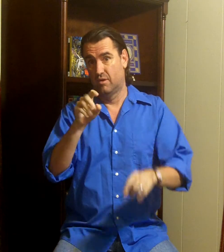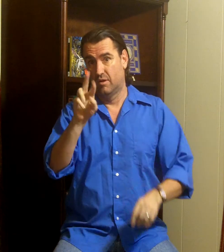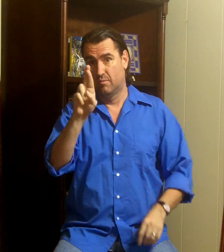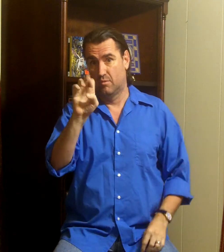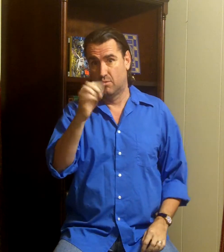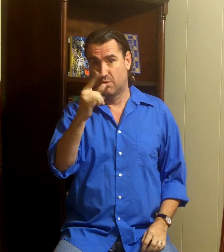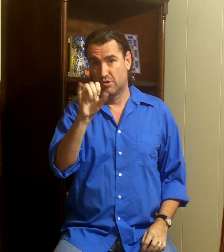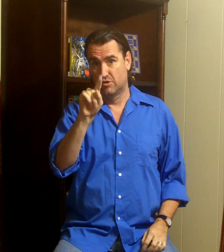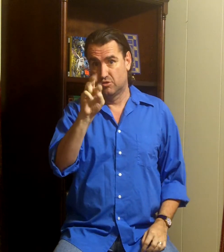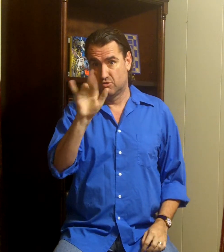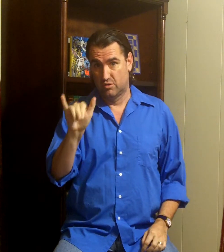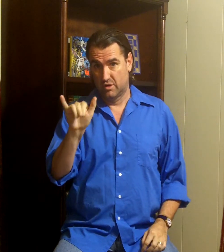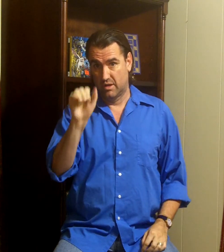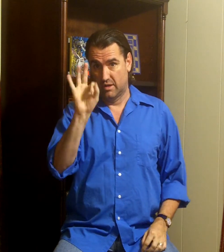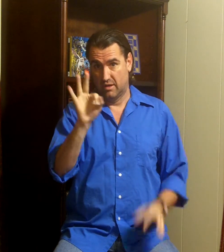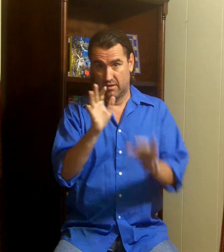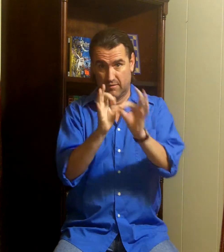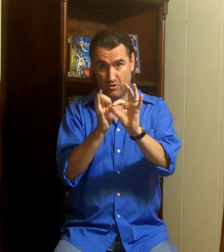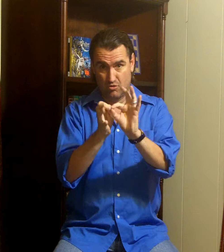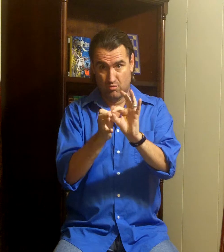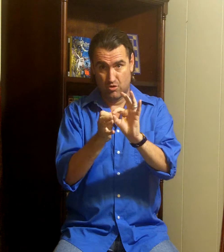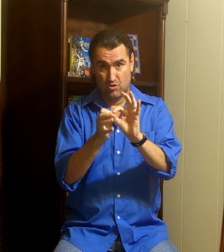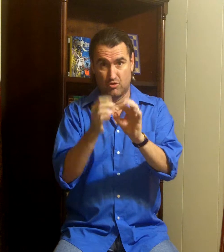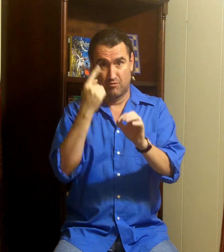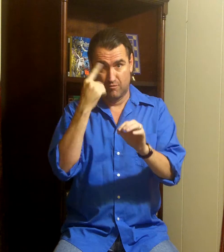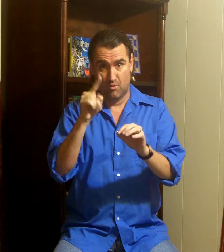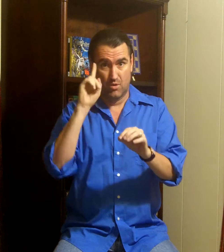the Deaf, which, as you know, you can find at